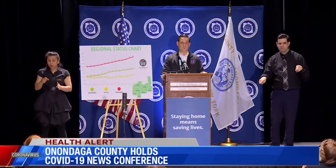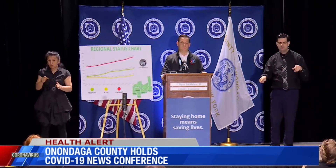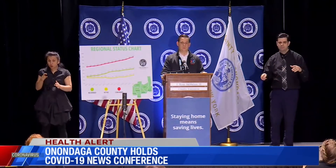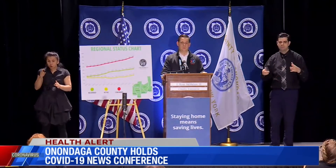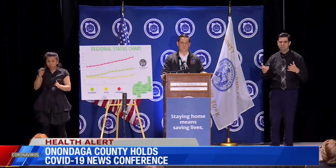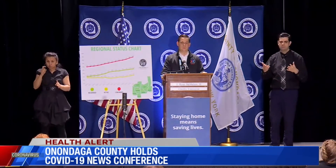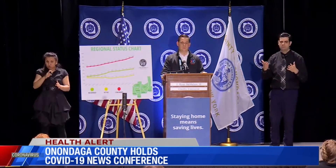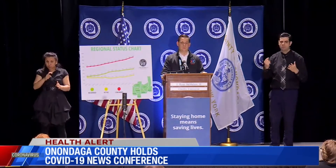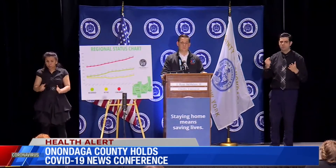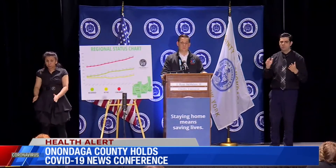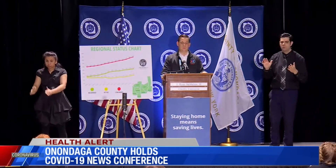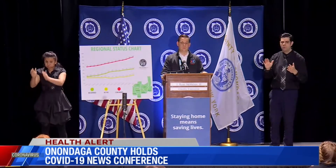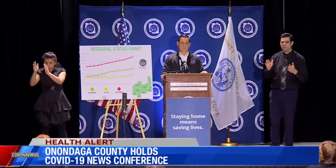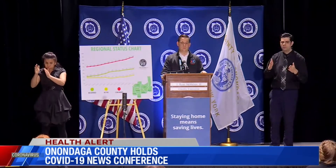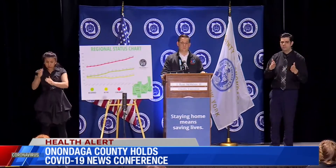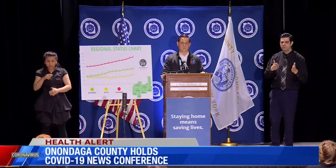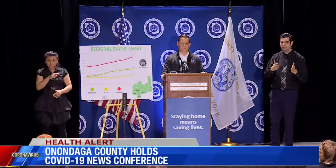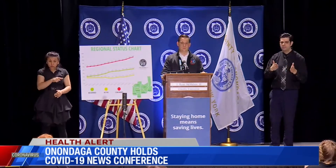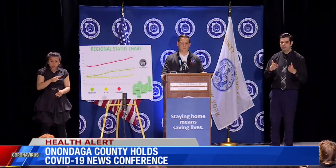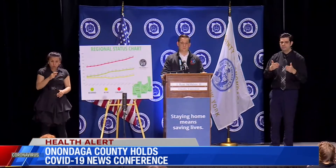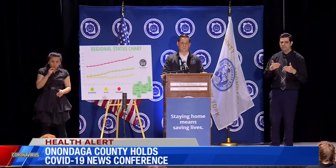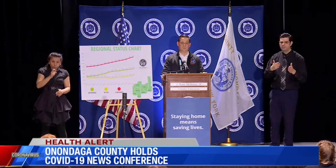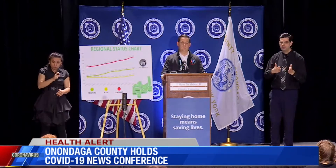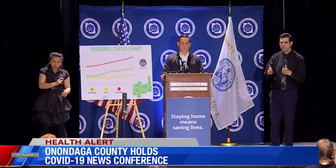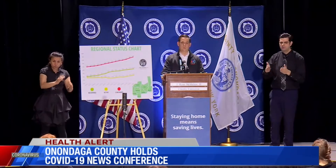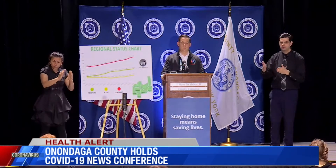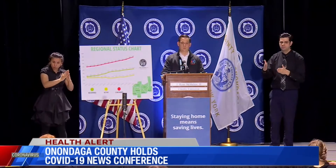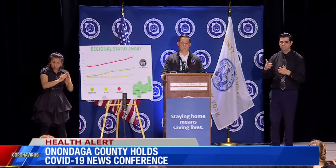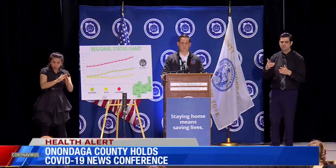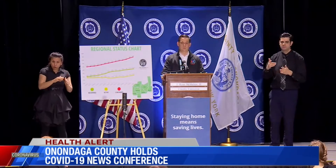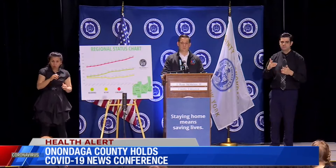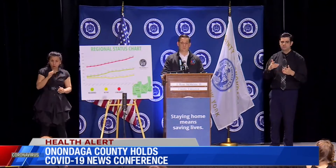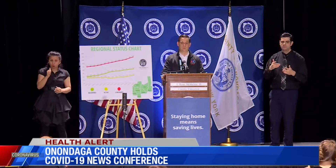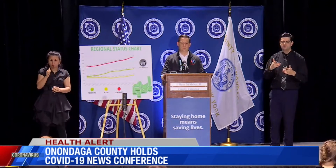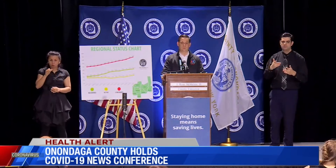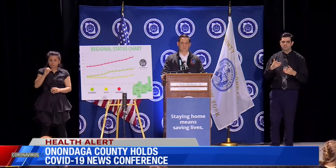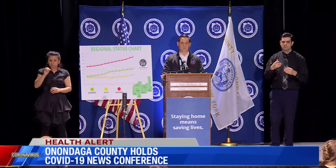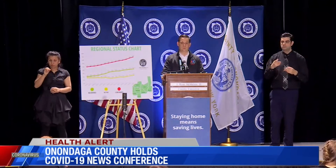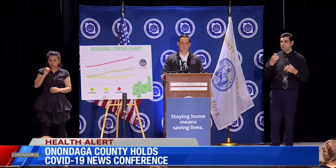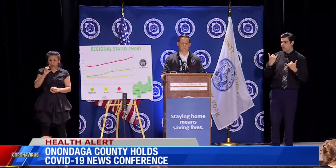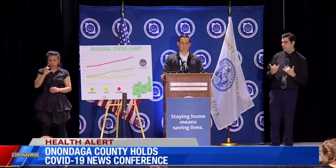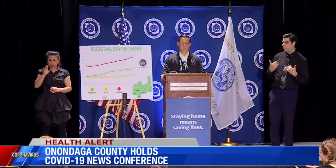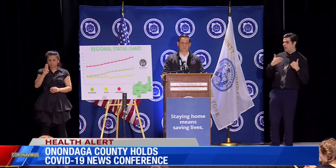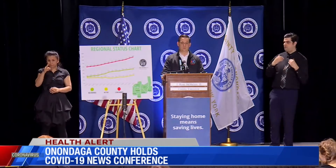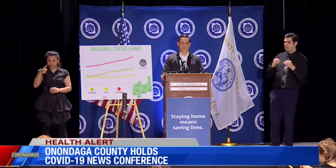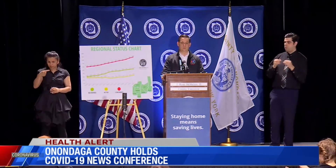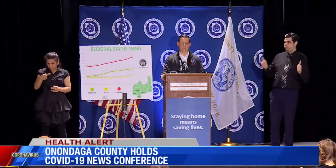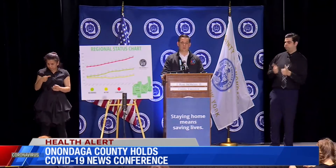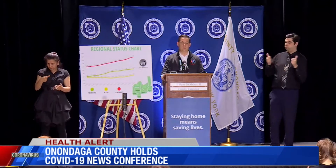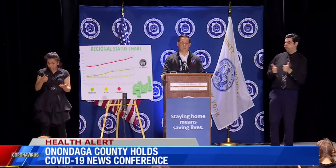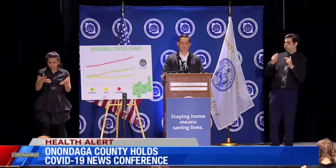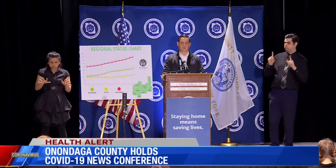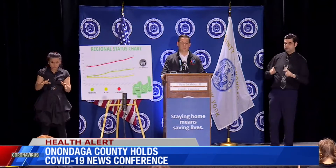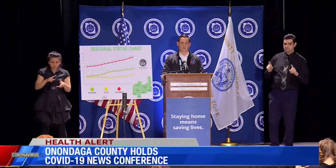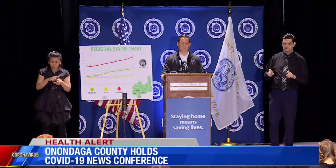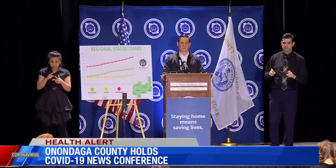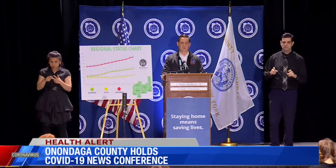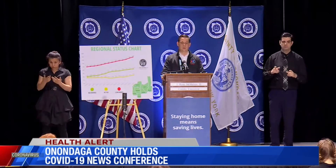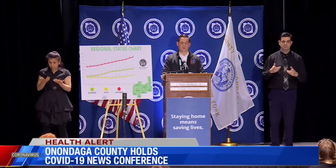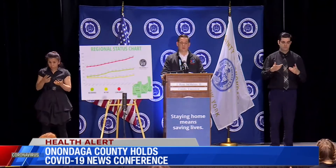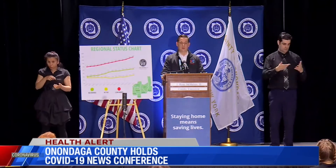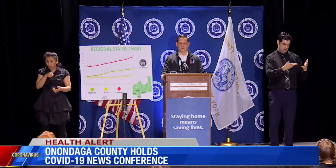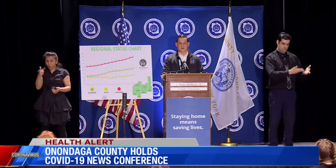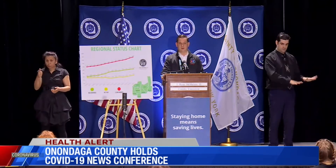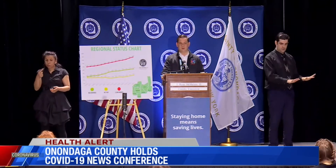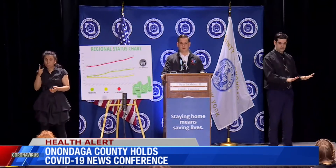luck getting the ability to test, more capacity, and if you've done all of these senior living homes at some point, you can move on to something